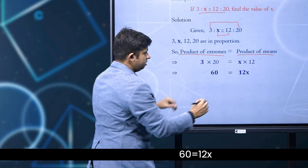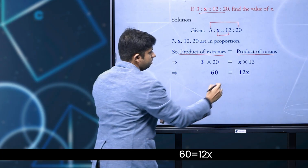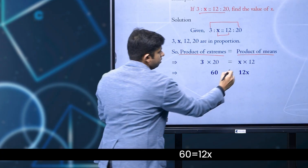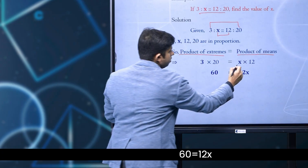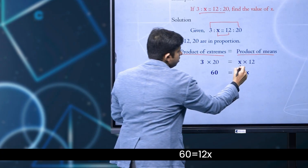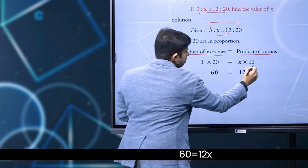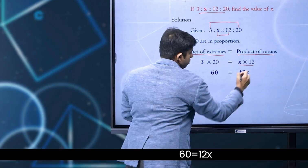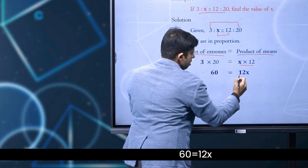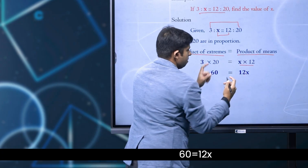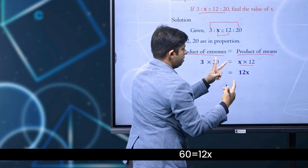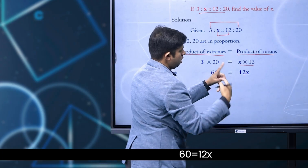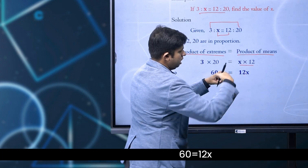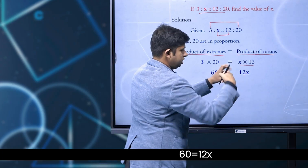60 equals to 12x.